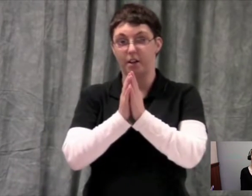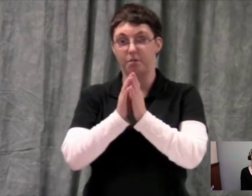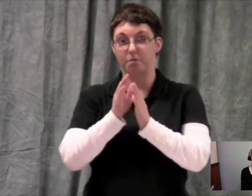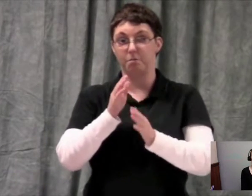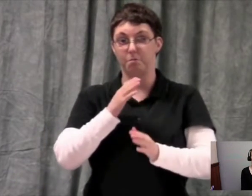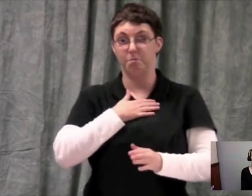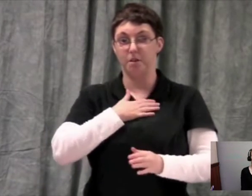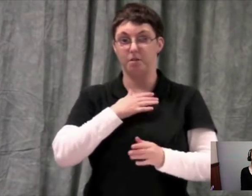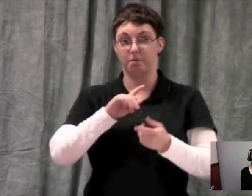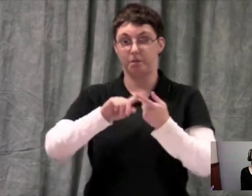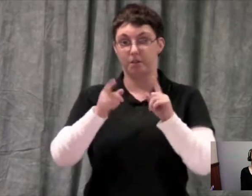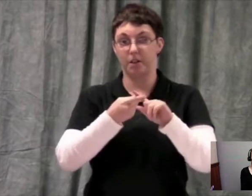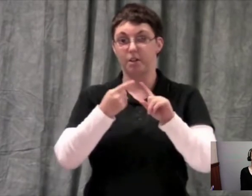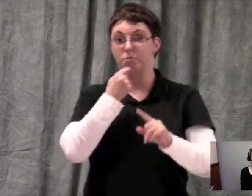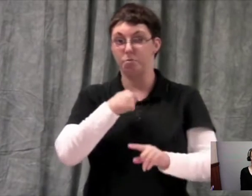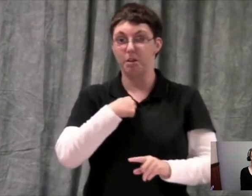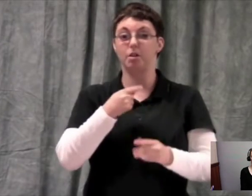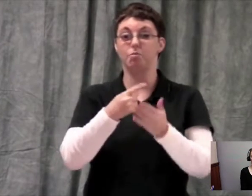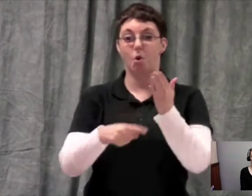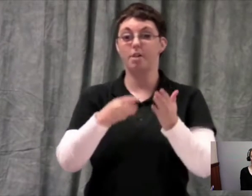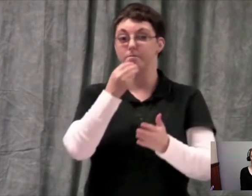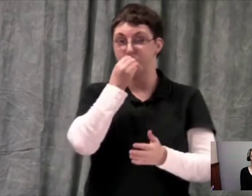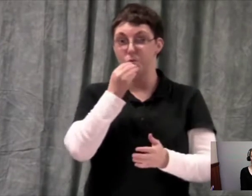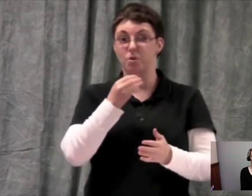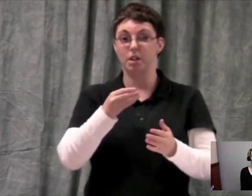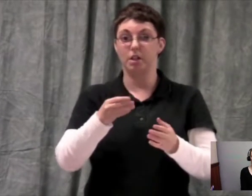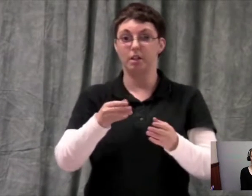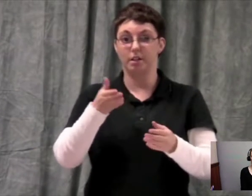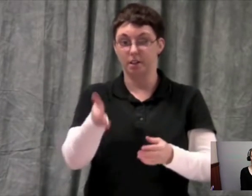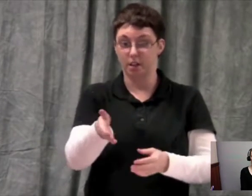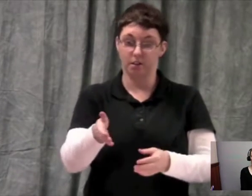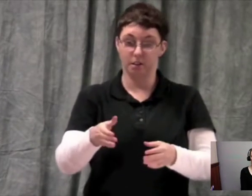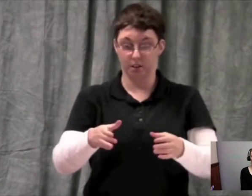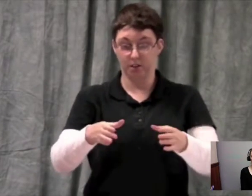their food. Something that works for me is if you set it up on the plate